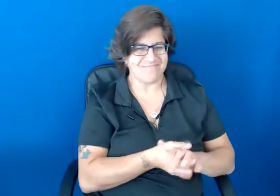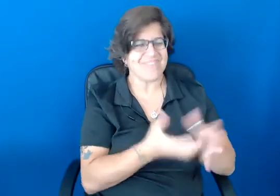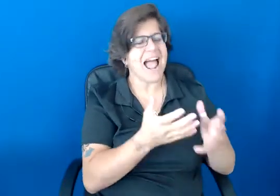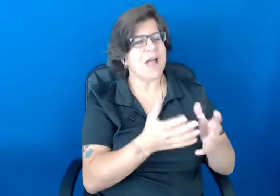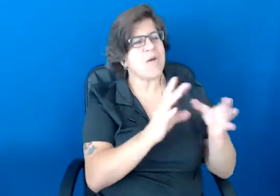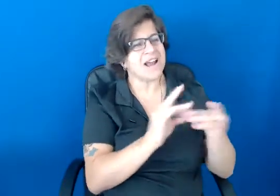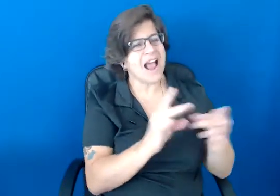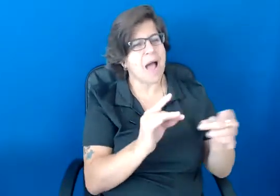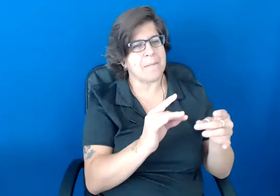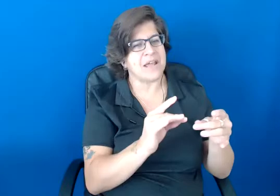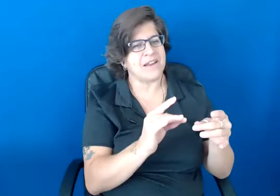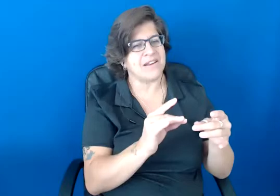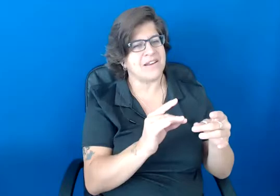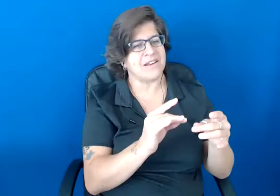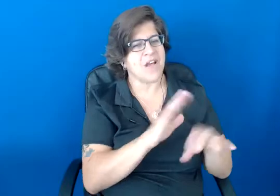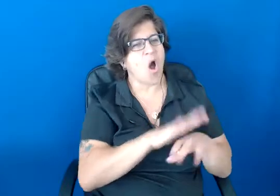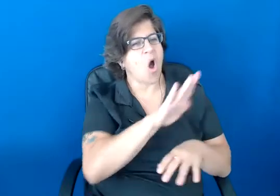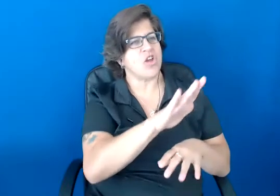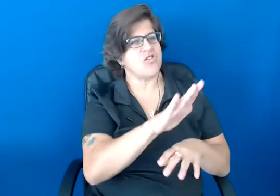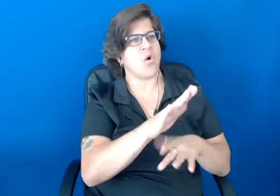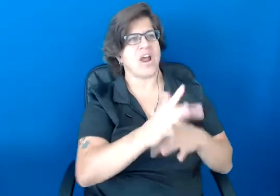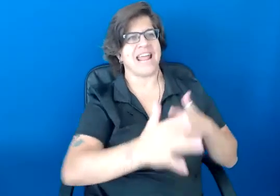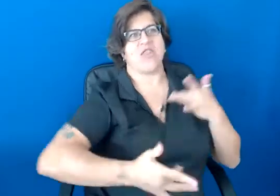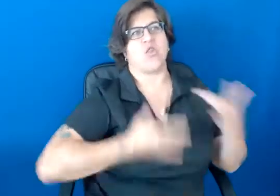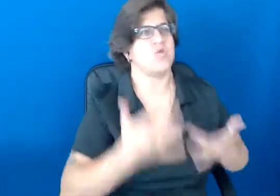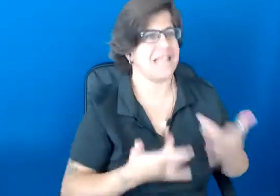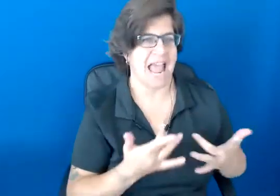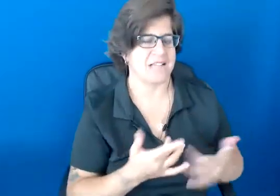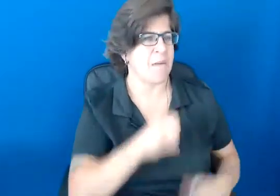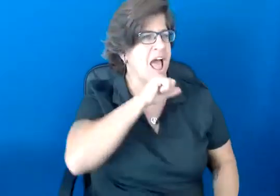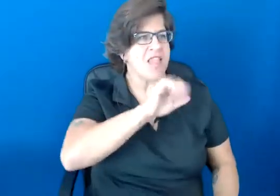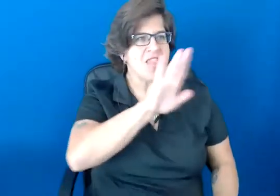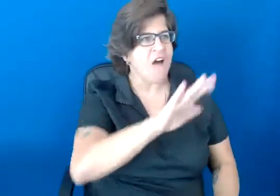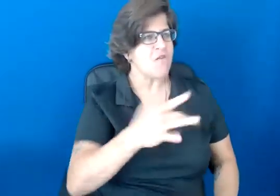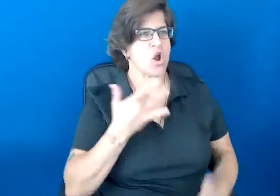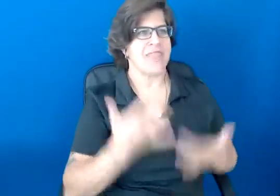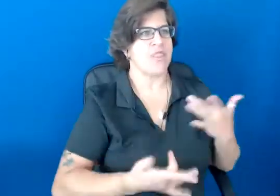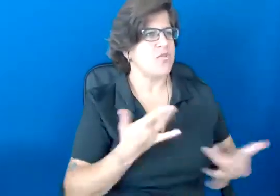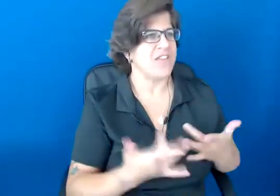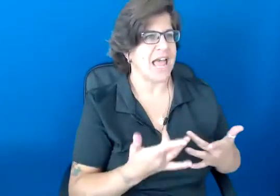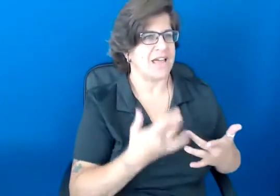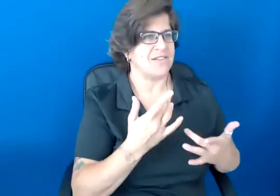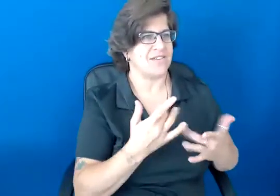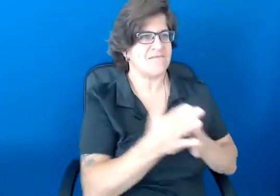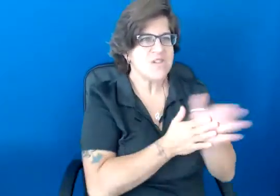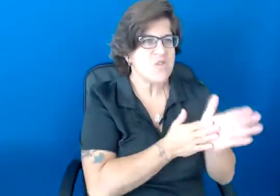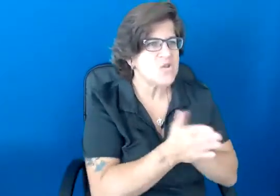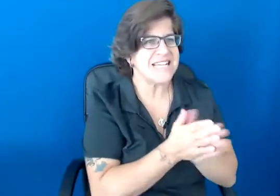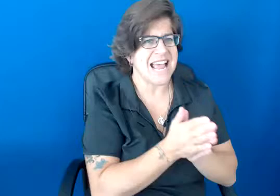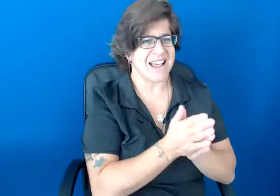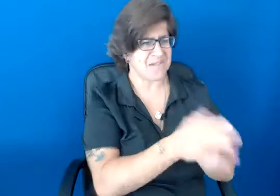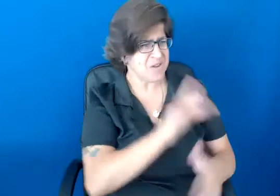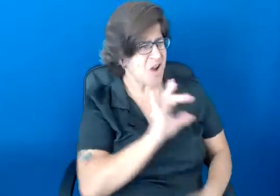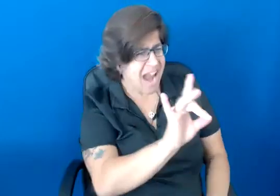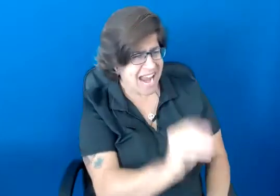I just wanted to comment on your enthusiasm, Polly. I love your enthusiasm for 80 years of age.